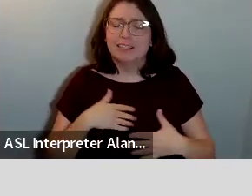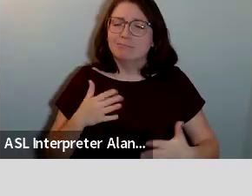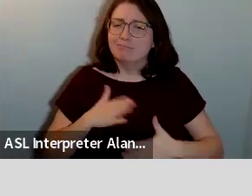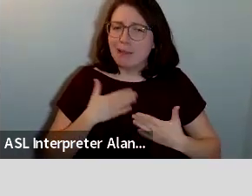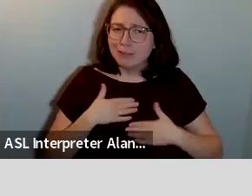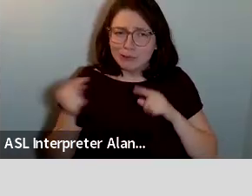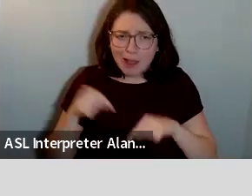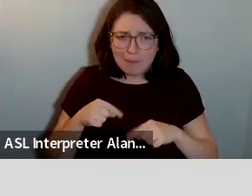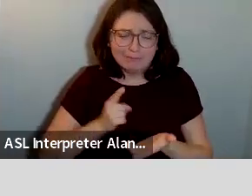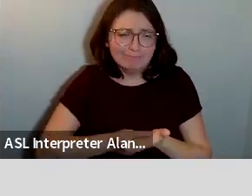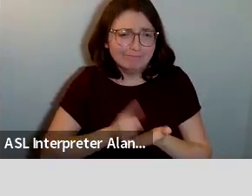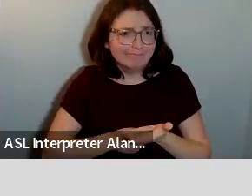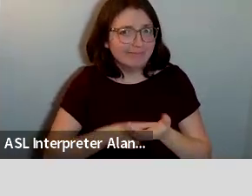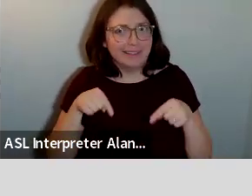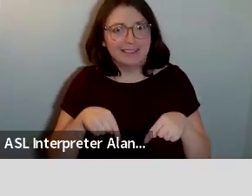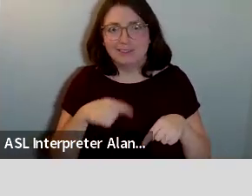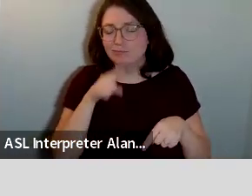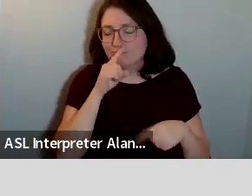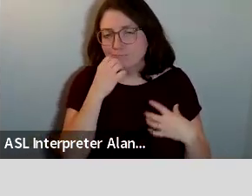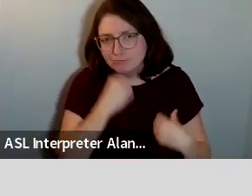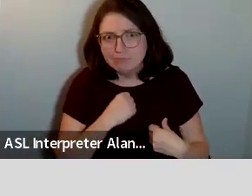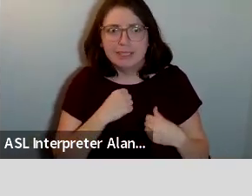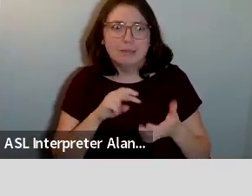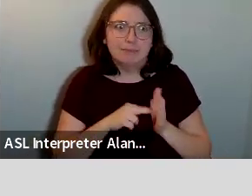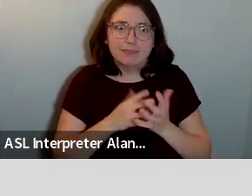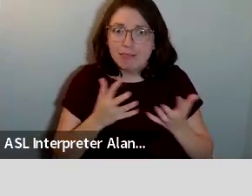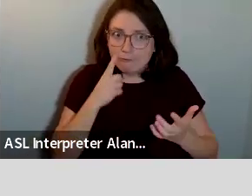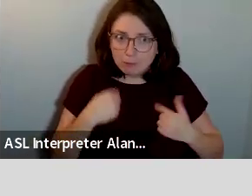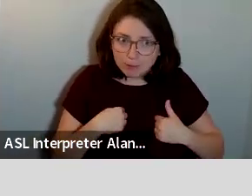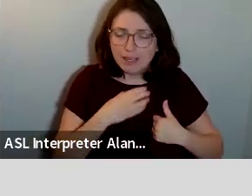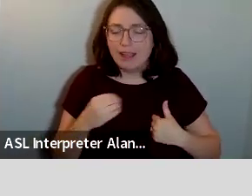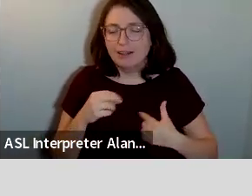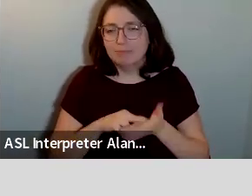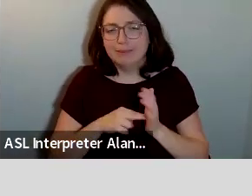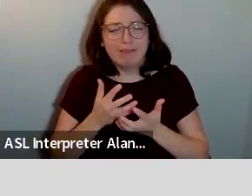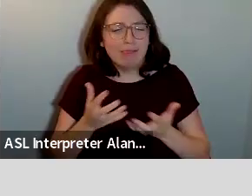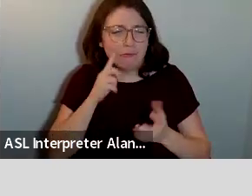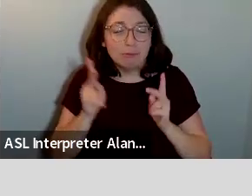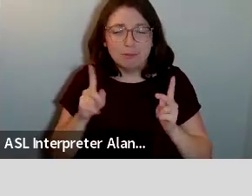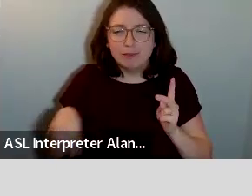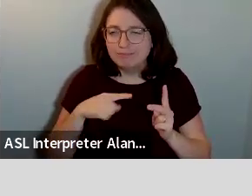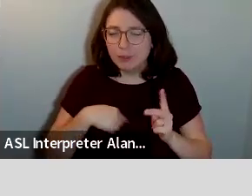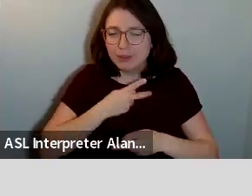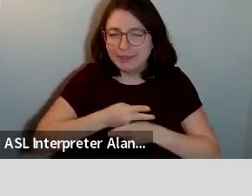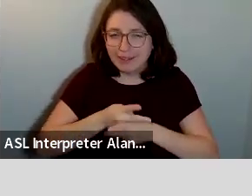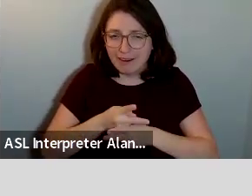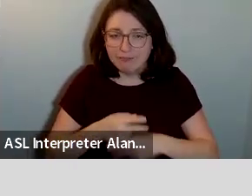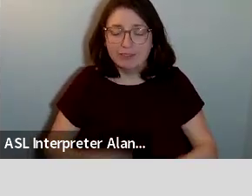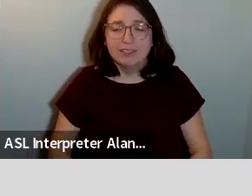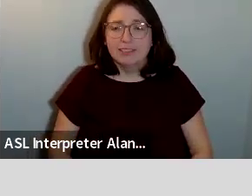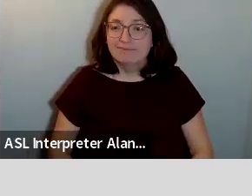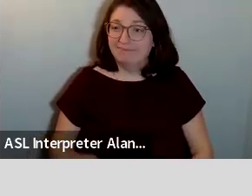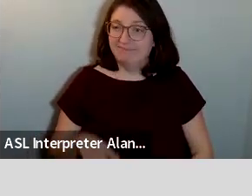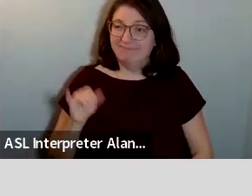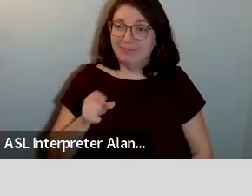about something that's of great meaning to me and many of the folks we take care of here. So, yeah, as you say, without any